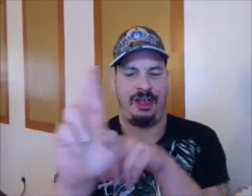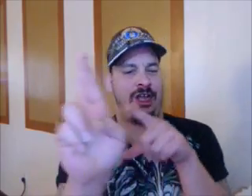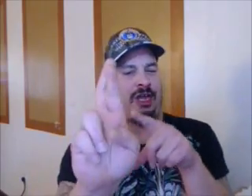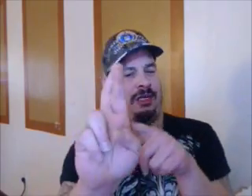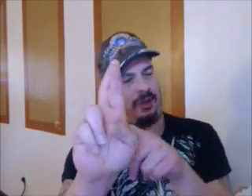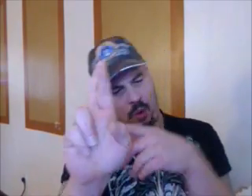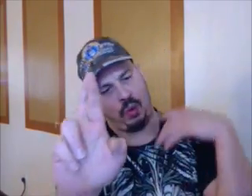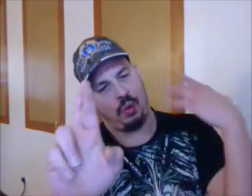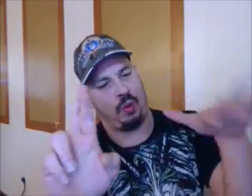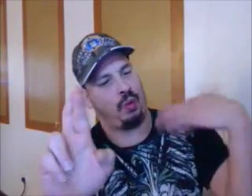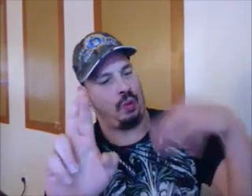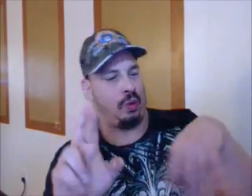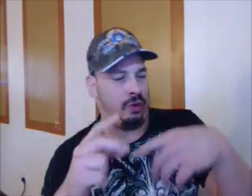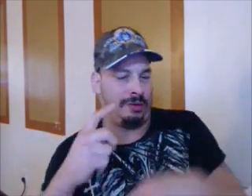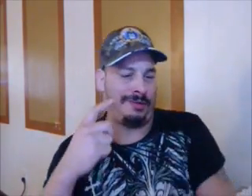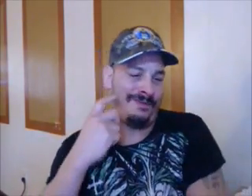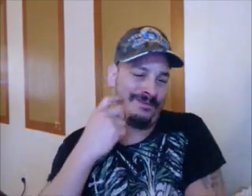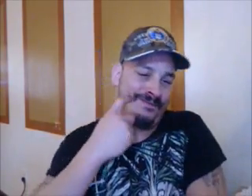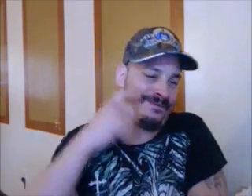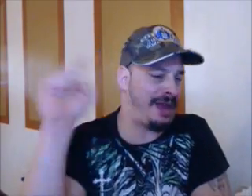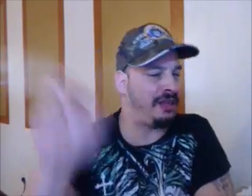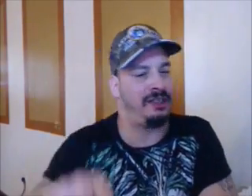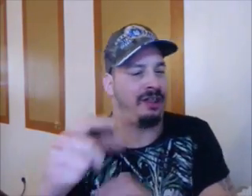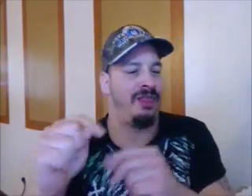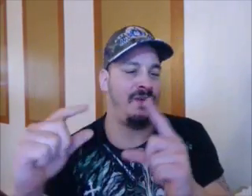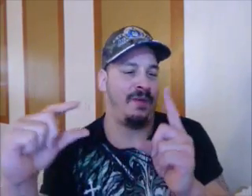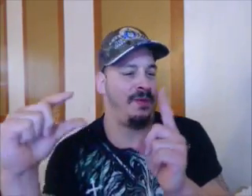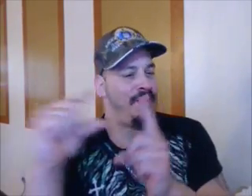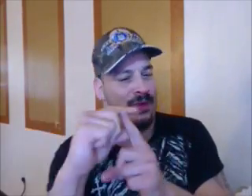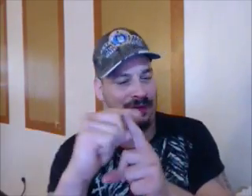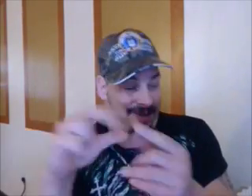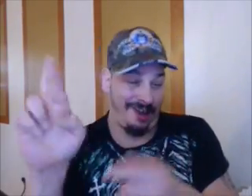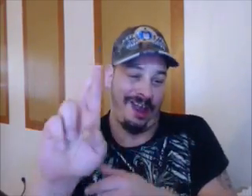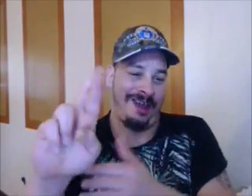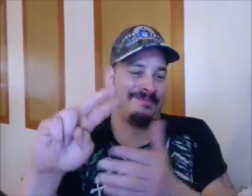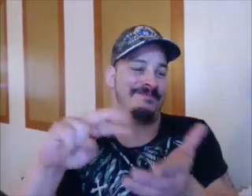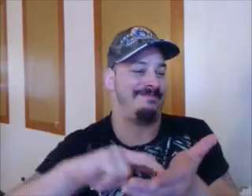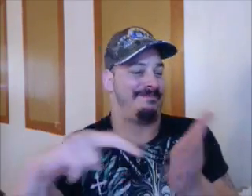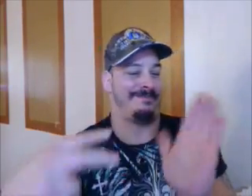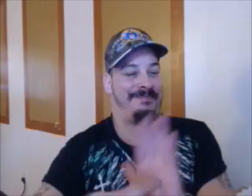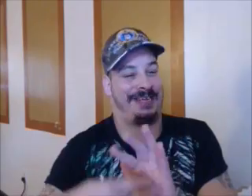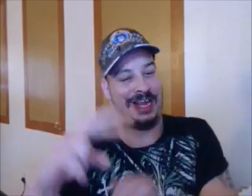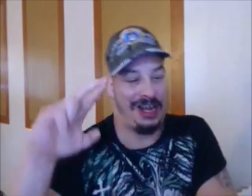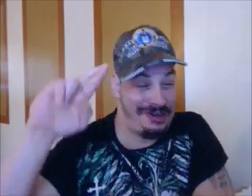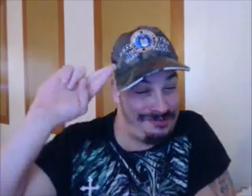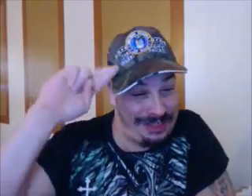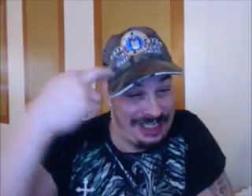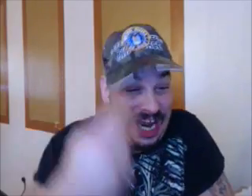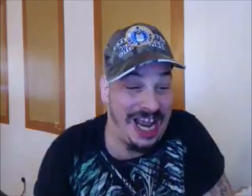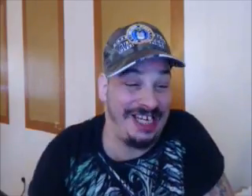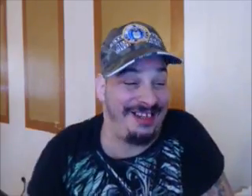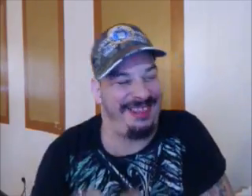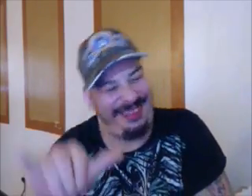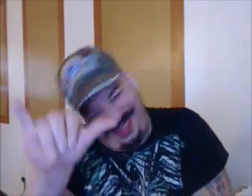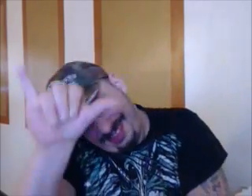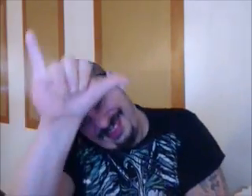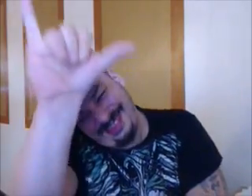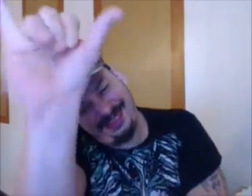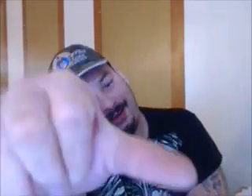of evidence. That notwithstanding, I cannot flagrantly disregard the fact that there needs to be